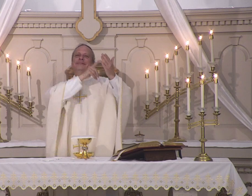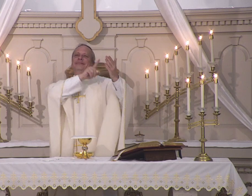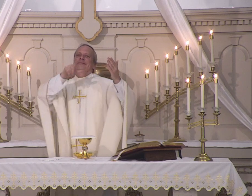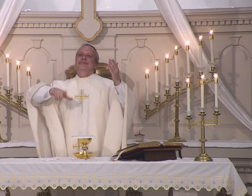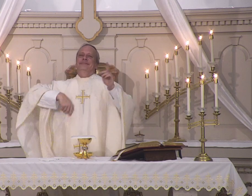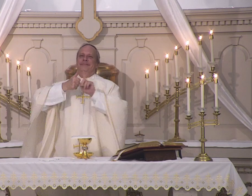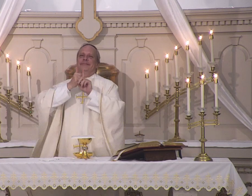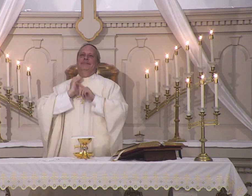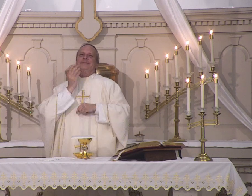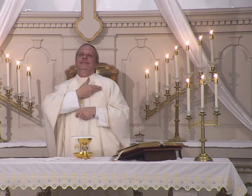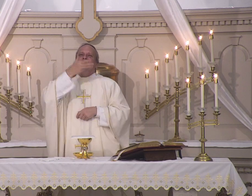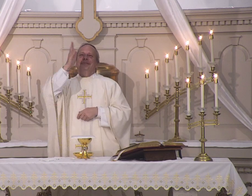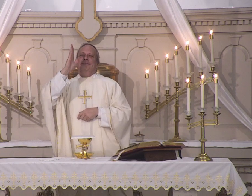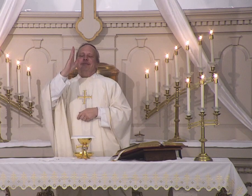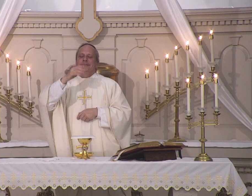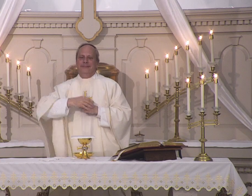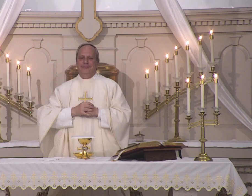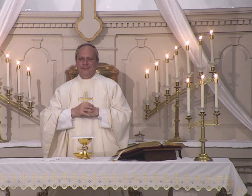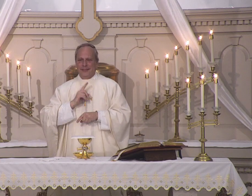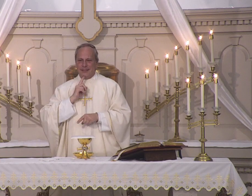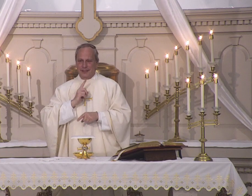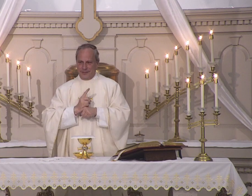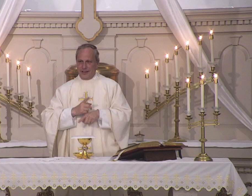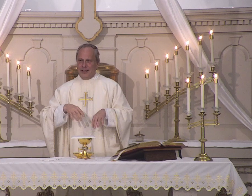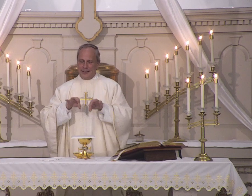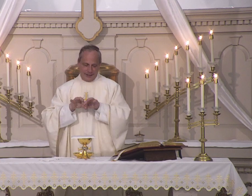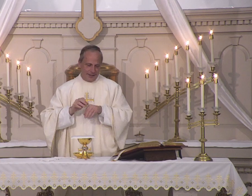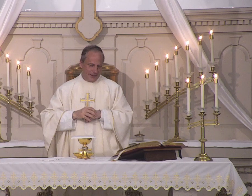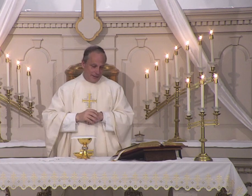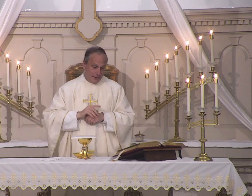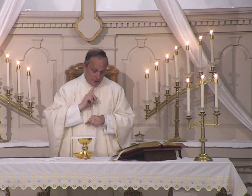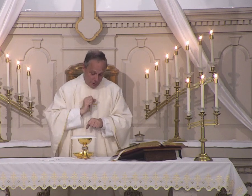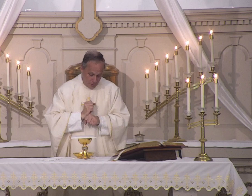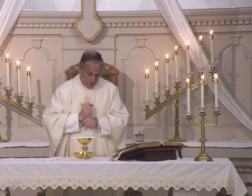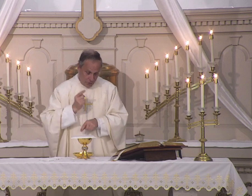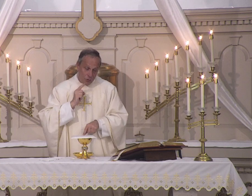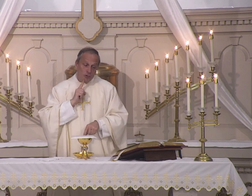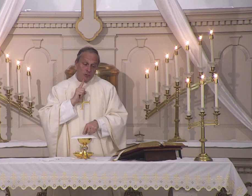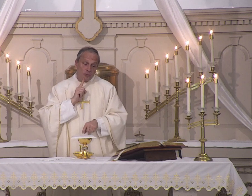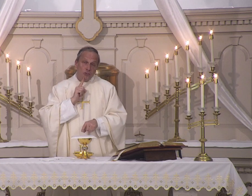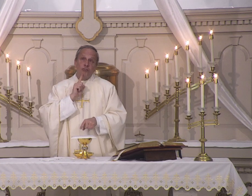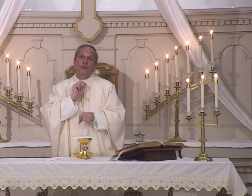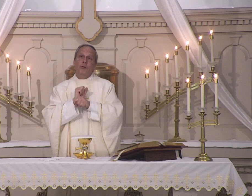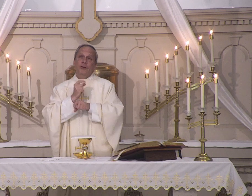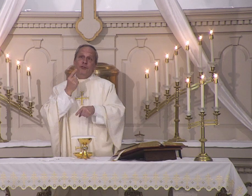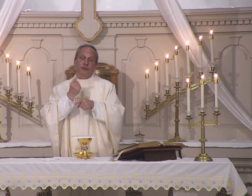Let us give thanks to the Lord our God. It is right and just.